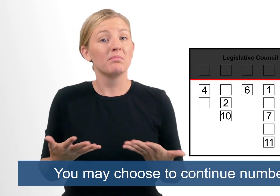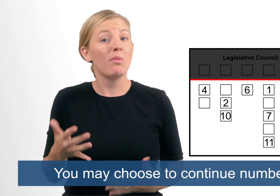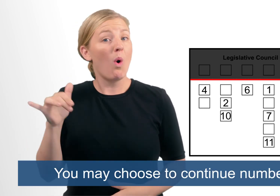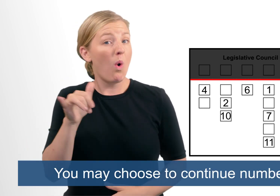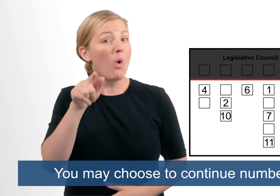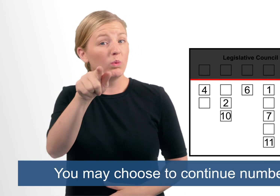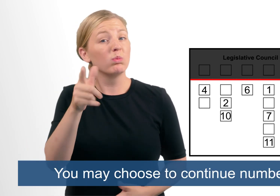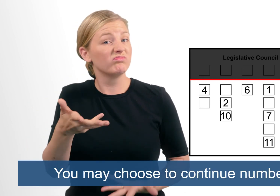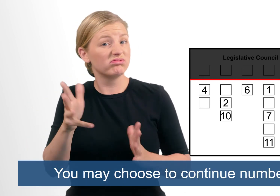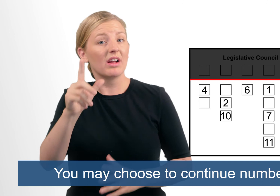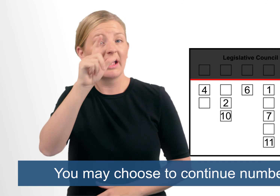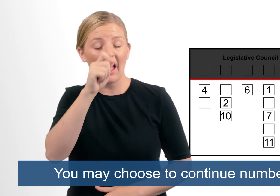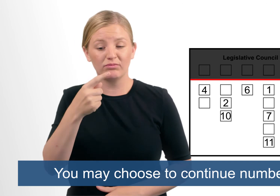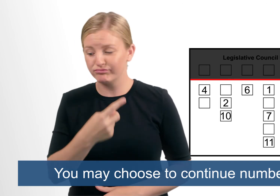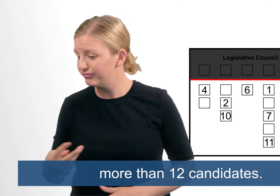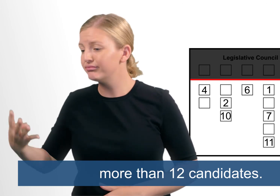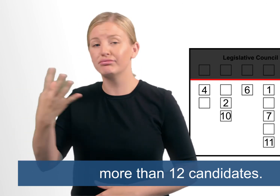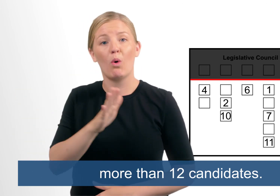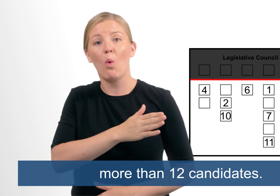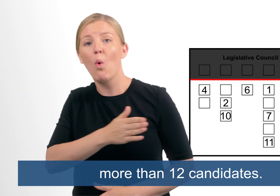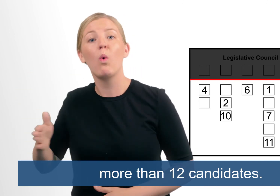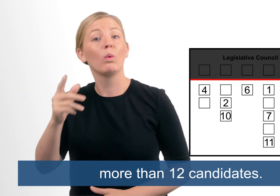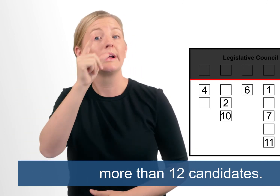You may choose to continue numbering more than 12 candidates.